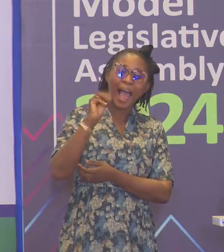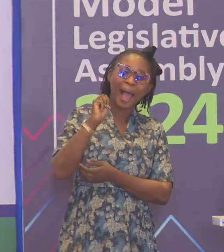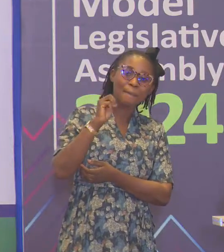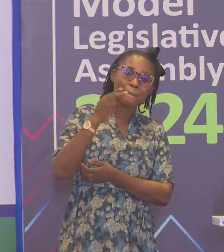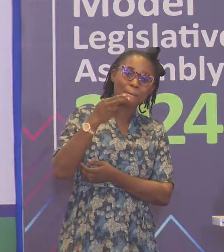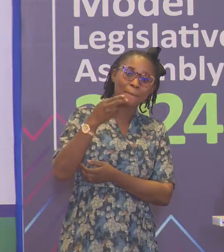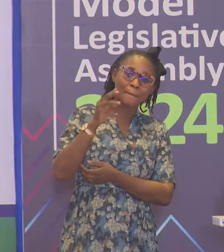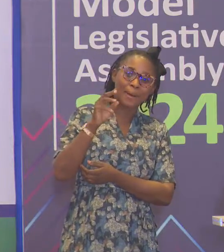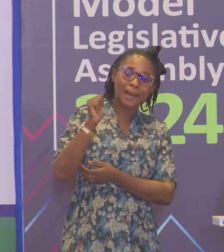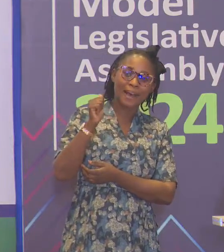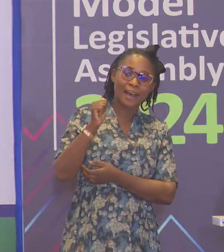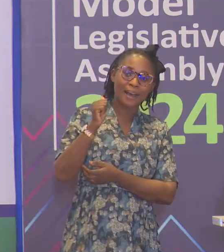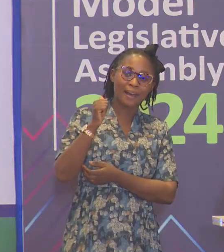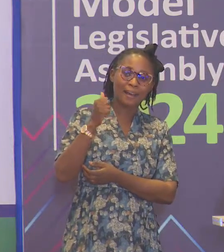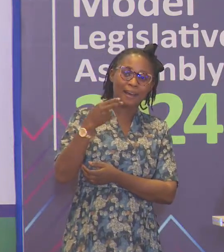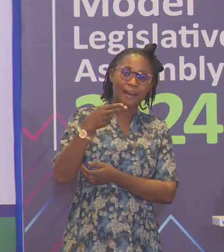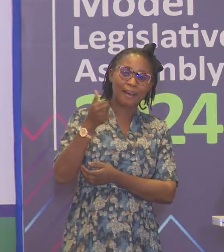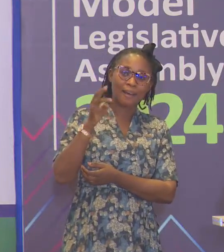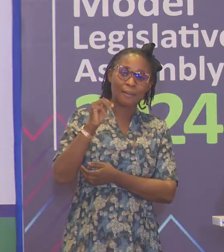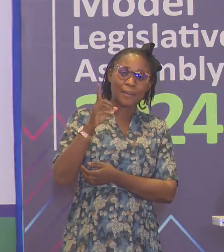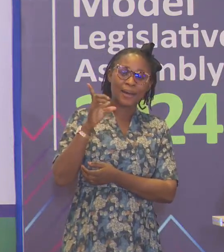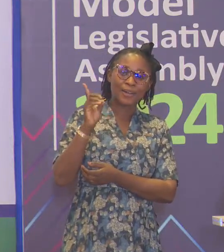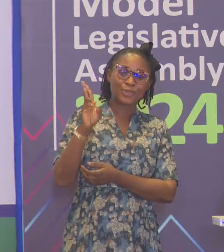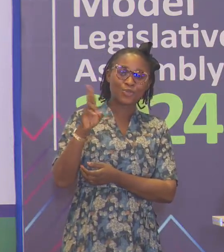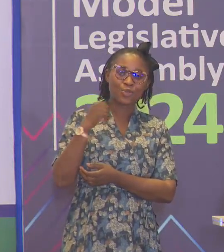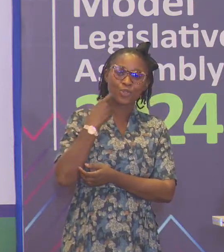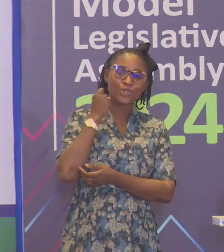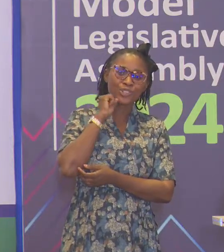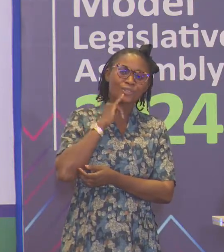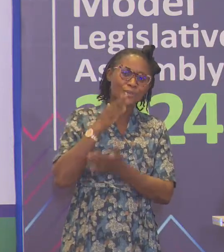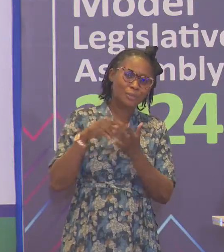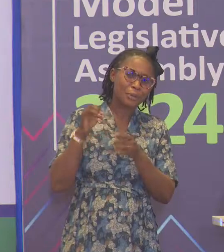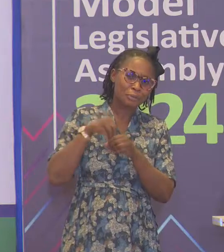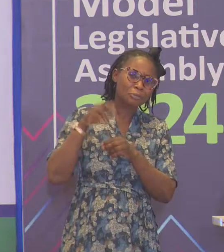room. And then we also,